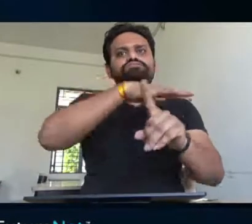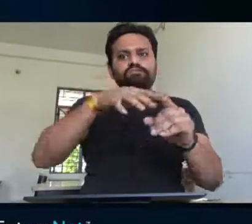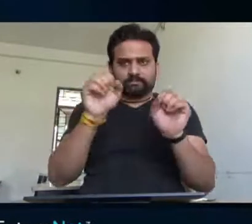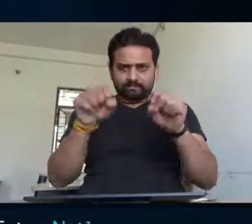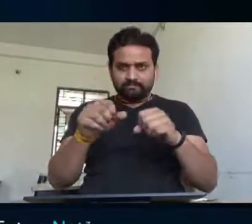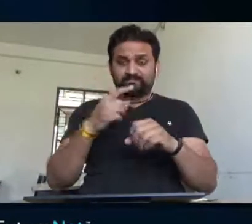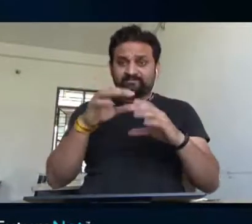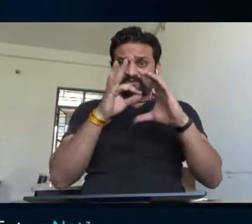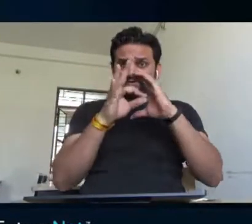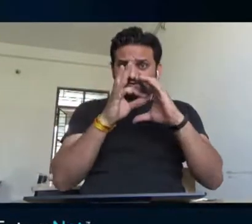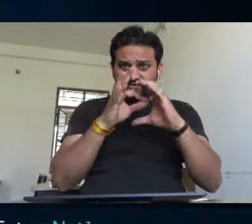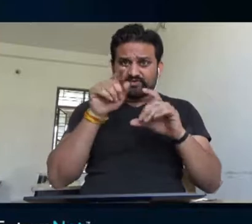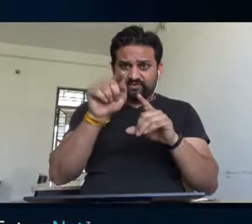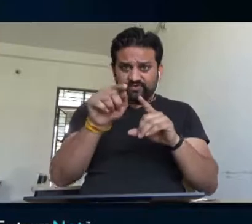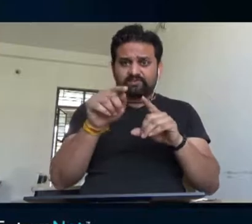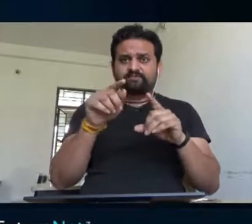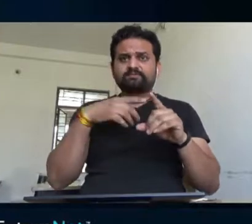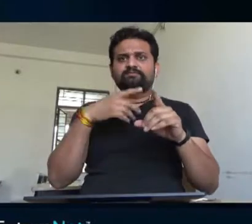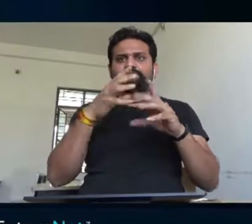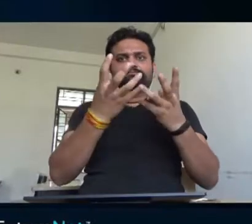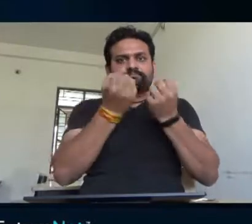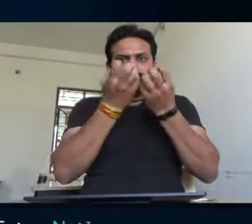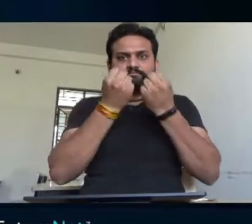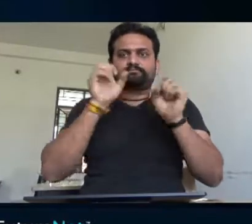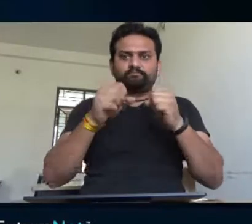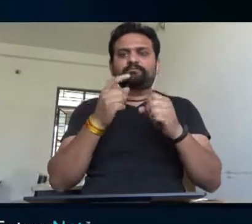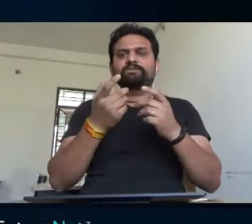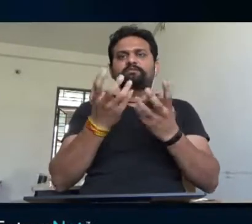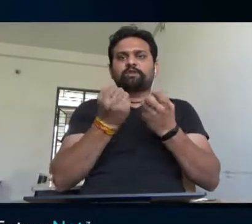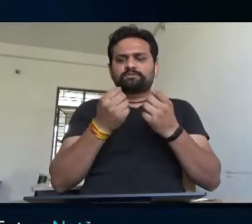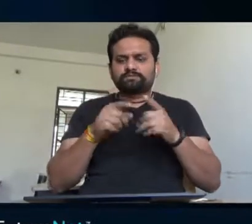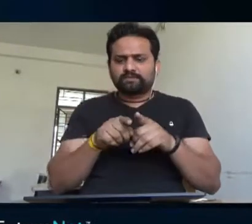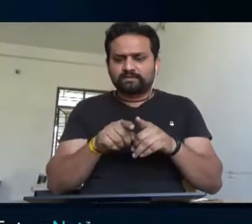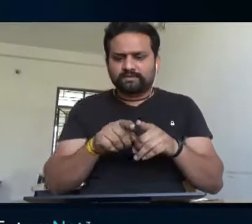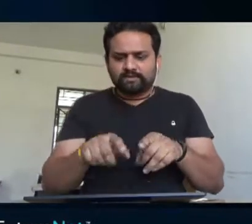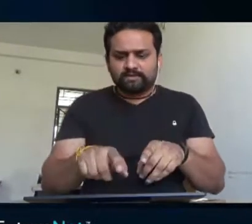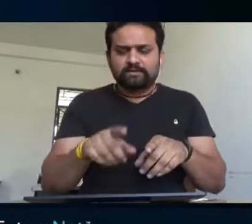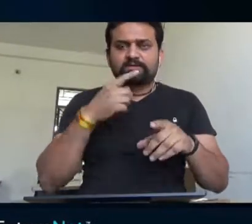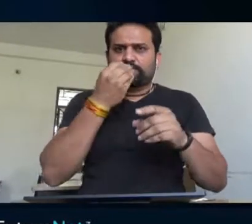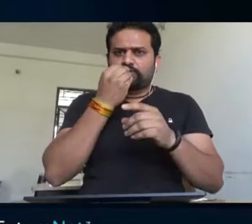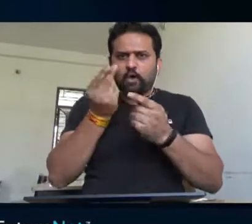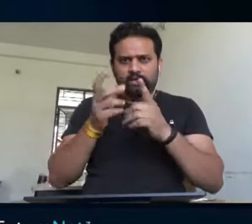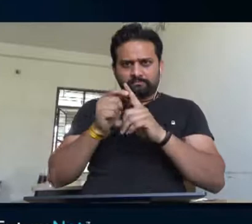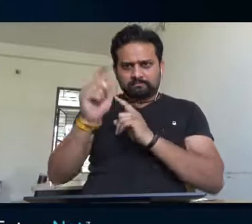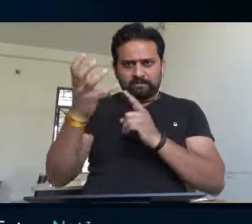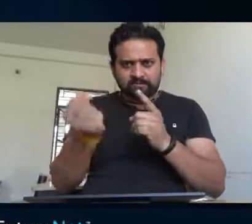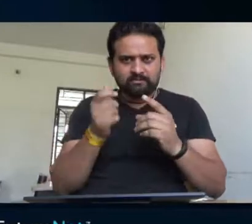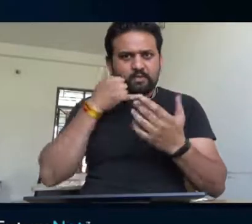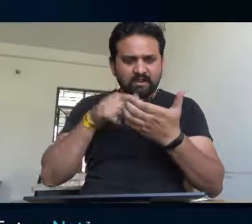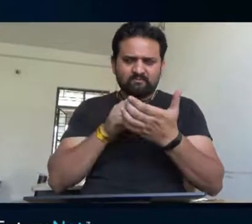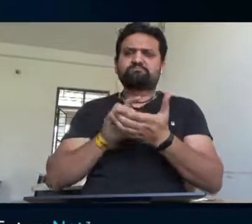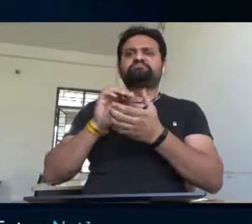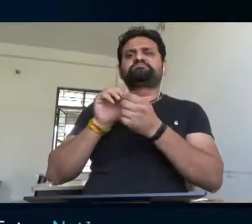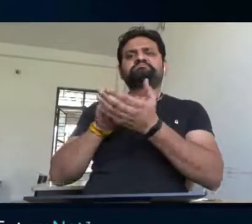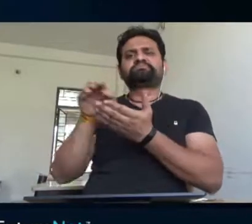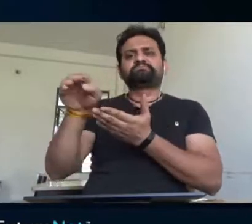that the Futuro has a real sense that you can pay with your smartphone. You go in a restaurant, you pay with your smartphone. You go to a shop,